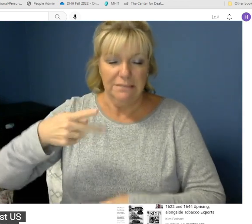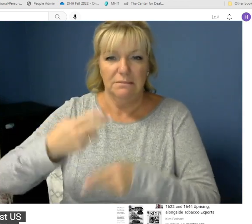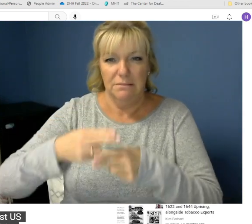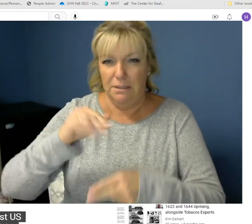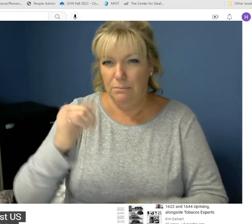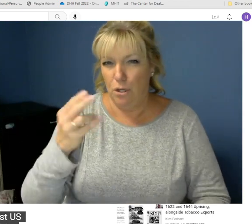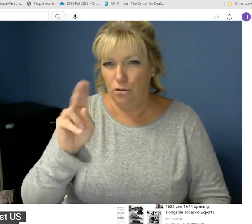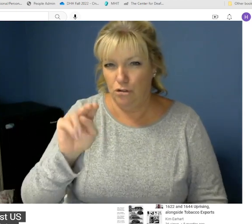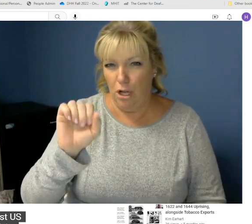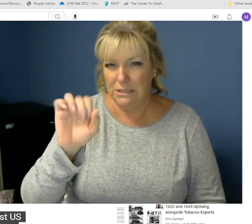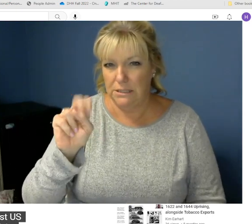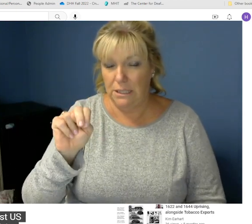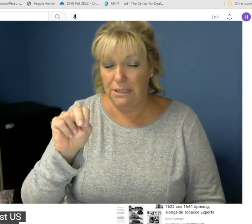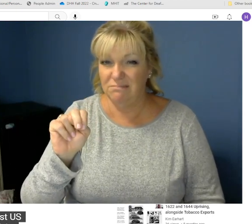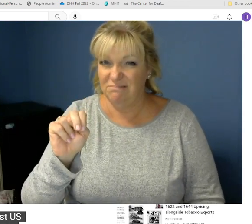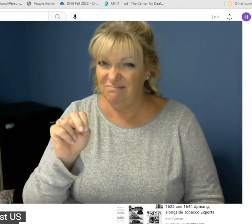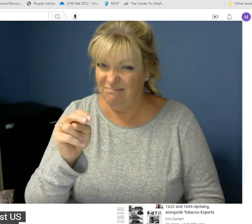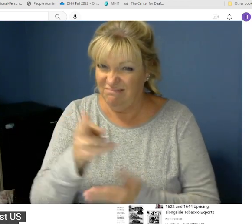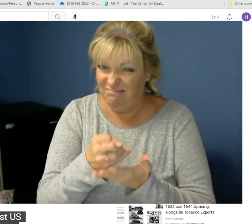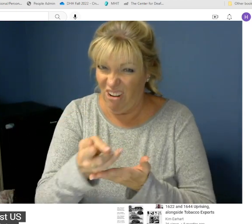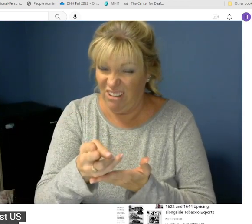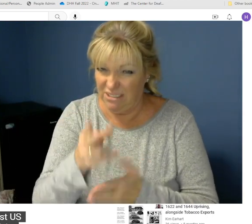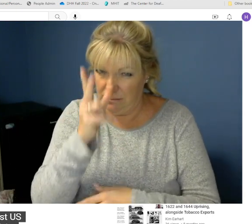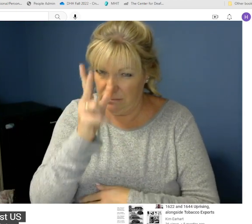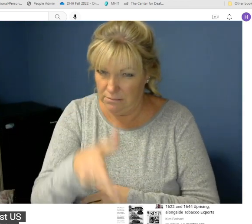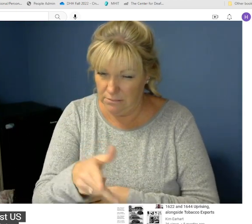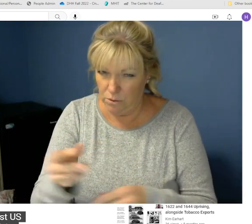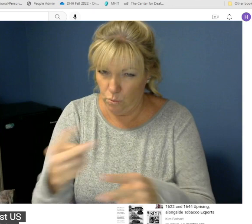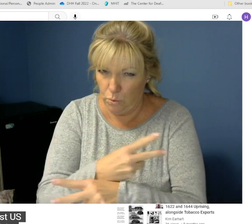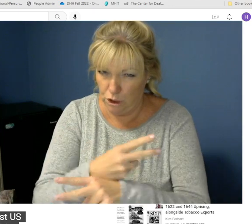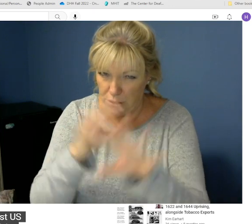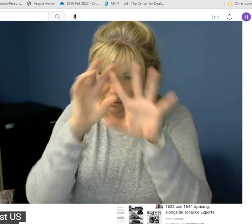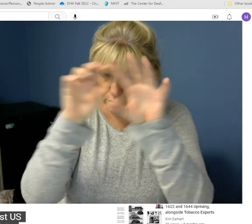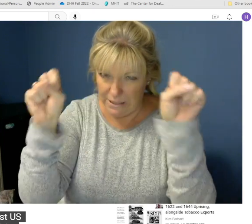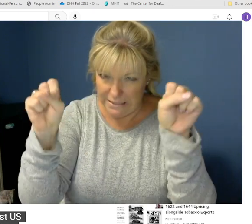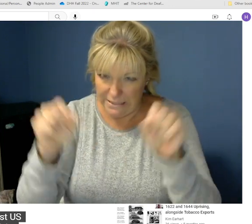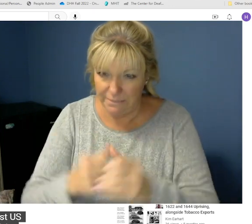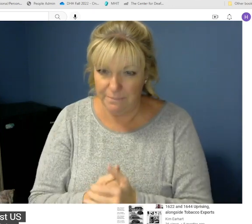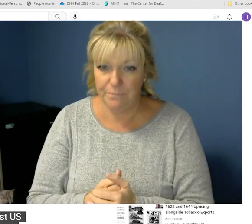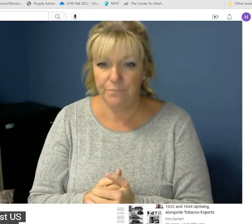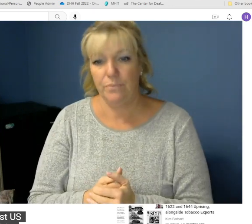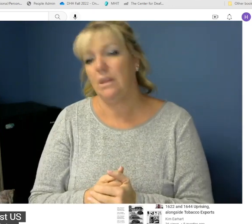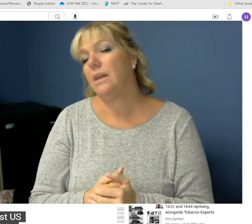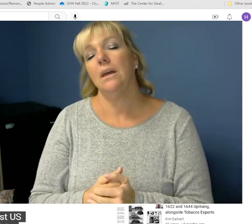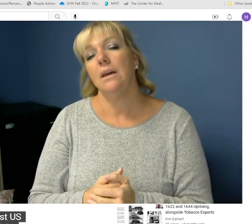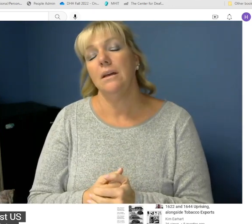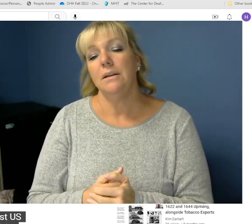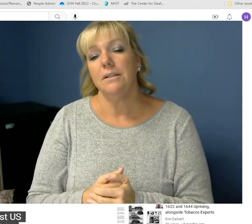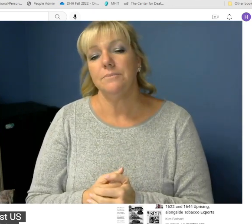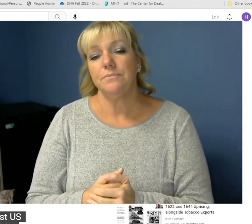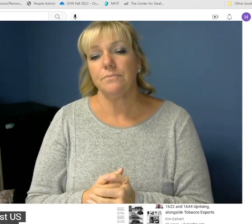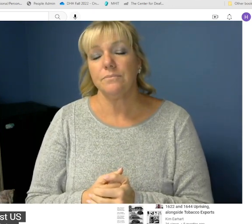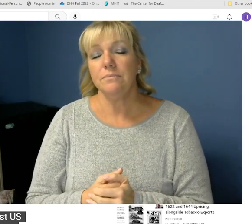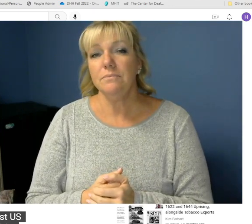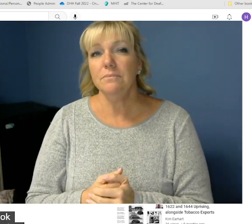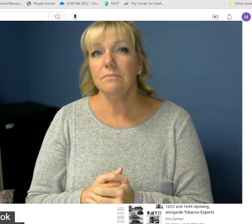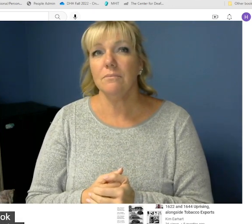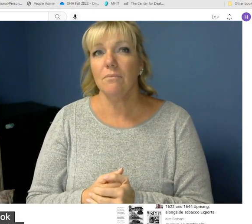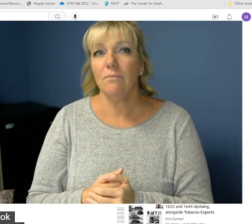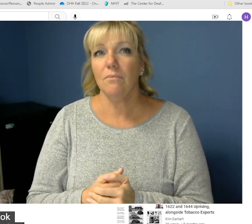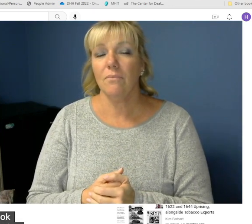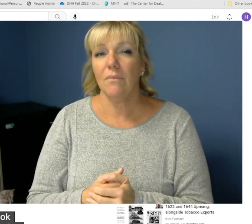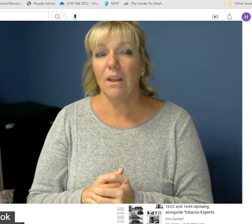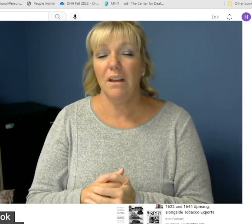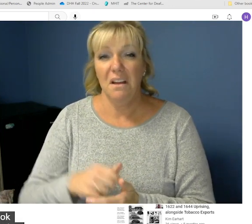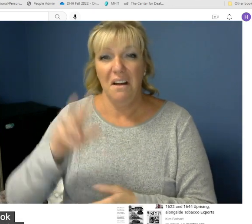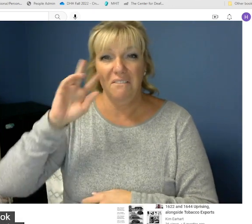arguably one of the worst U.S. presidents, and he we'll see takes Lincoln's